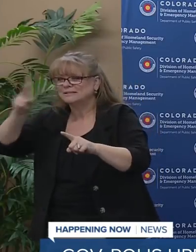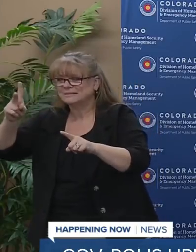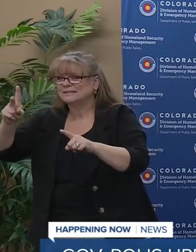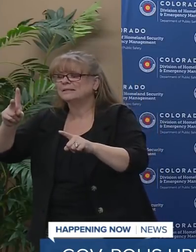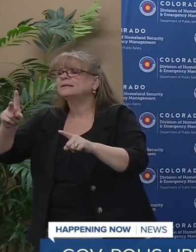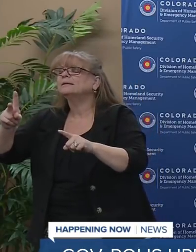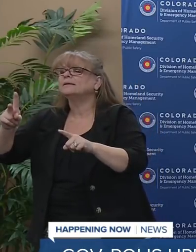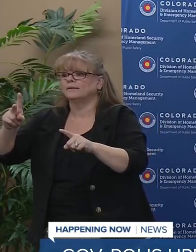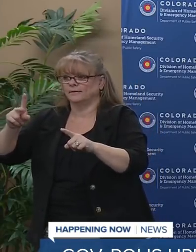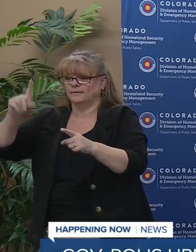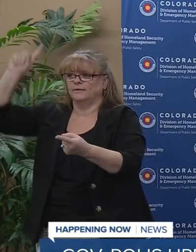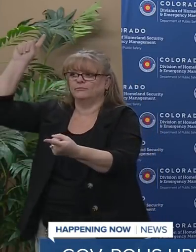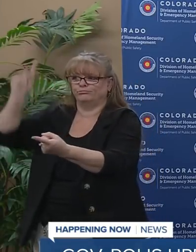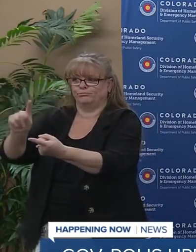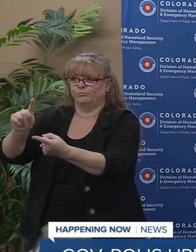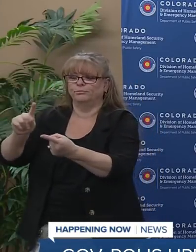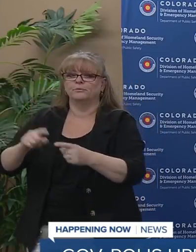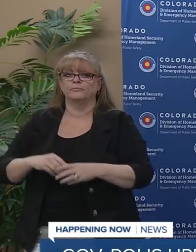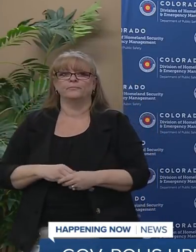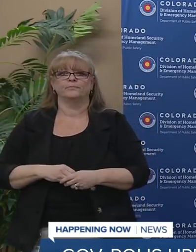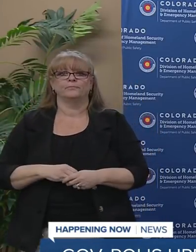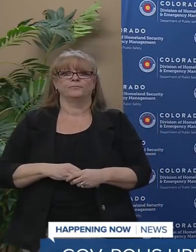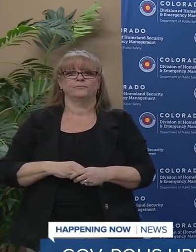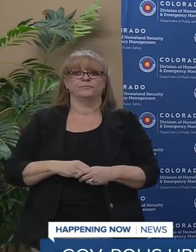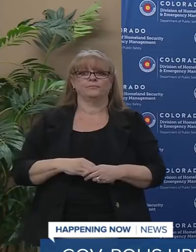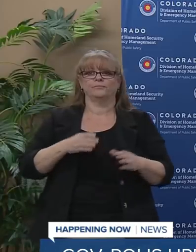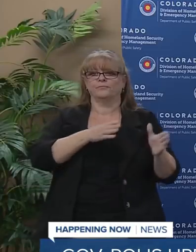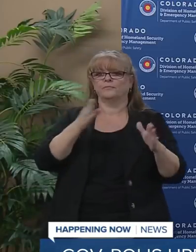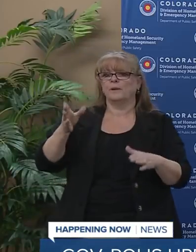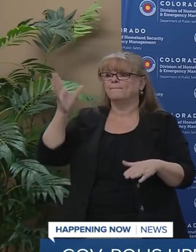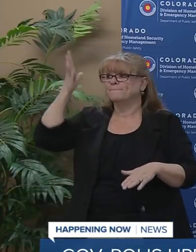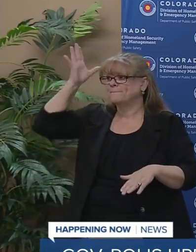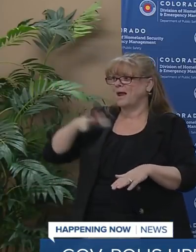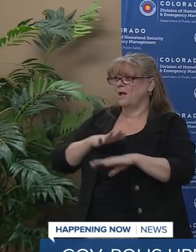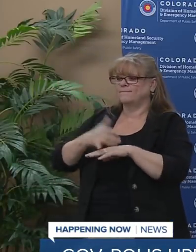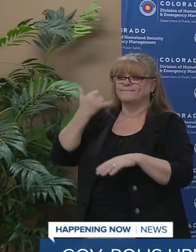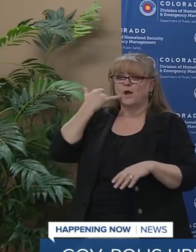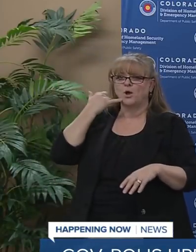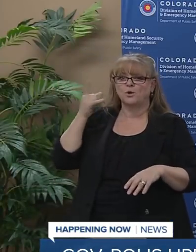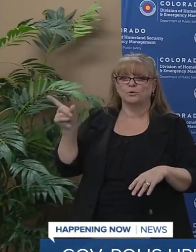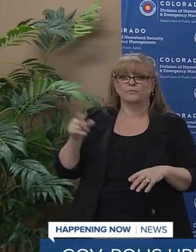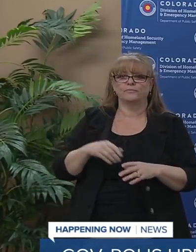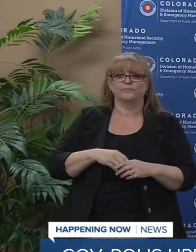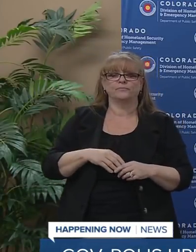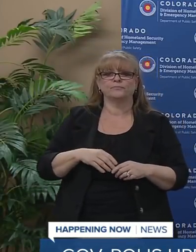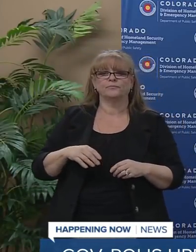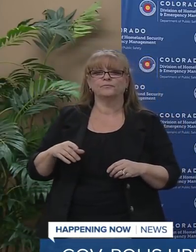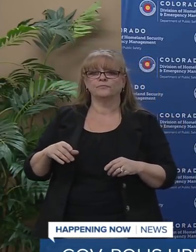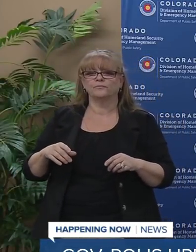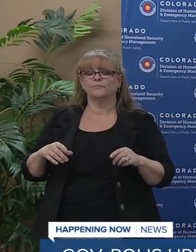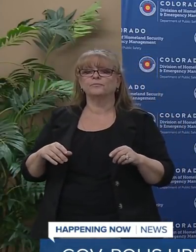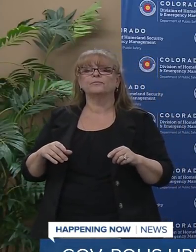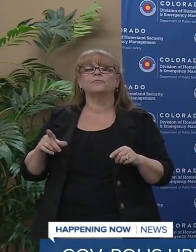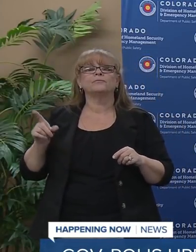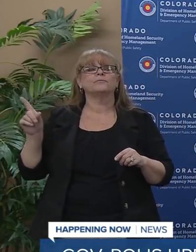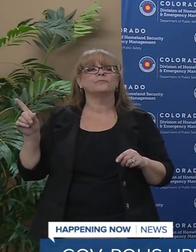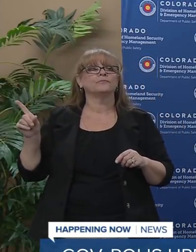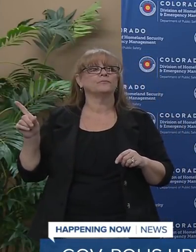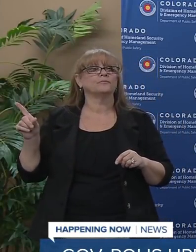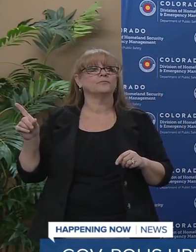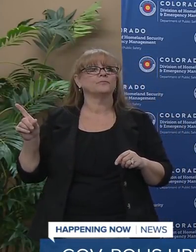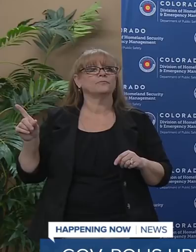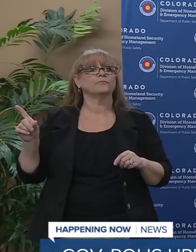Governor, Charles Ashford from Grand Junction Sentinel. Can you hear me now? Yes. Okay, thanks, Governor. I appreciate it. Hey, listen, so we've been getting a lot